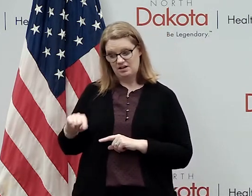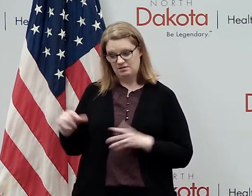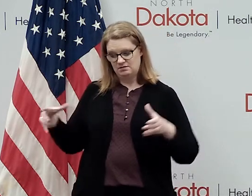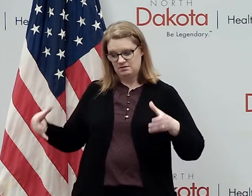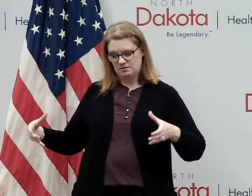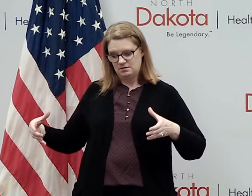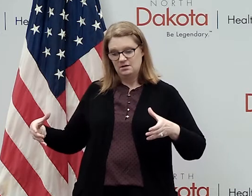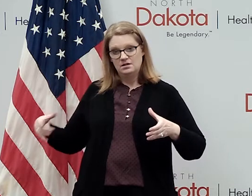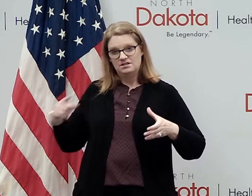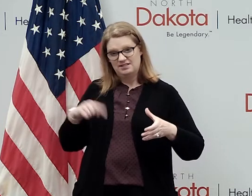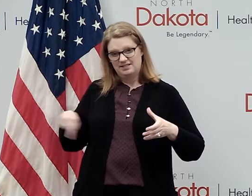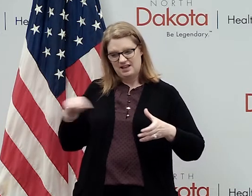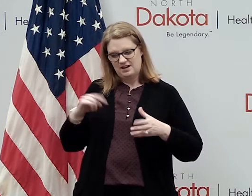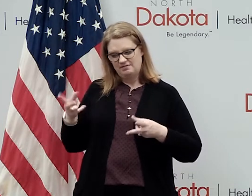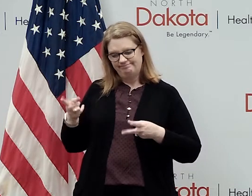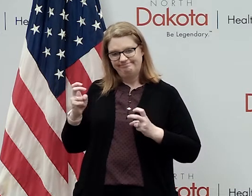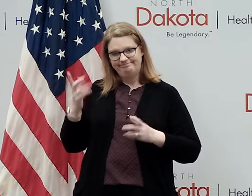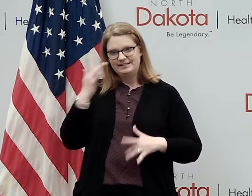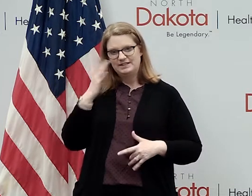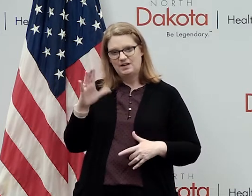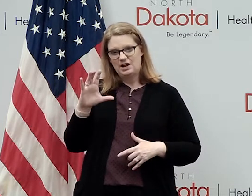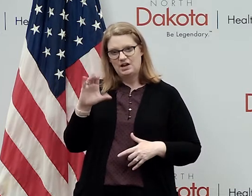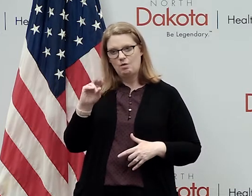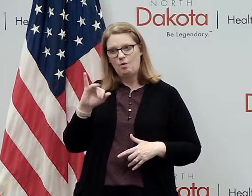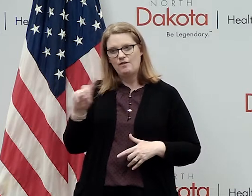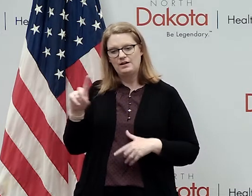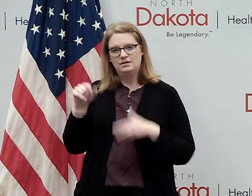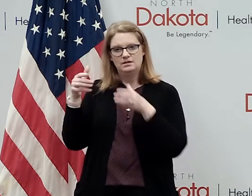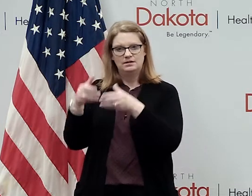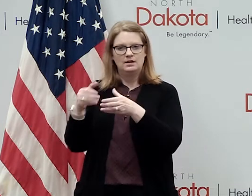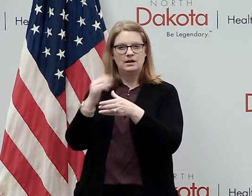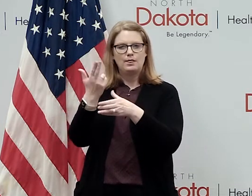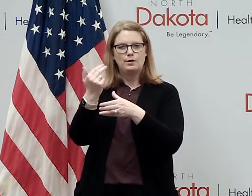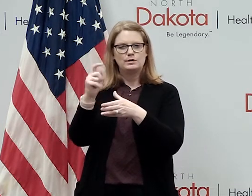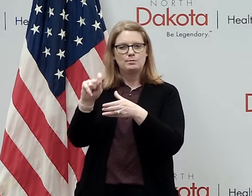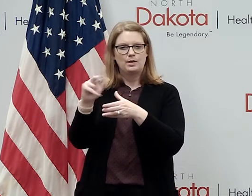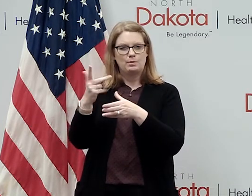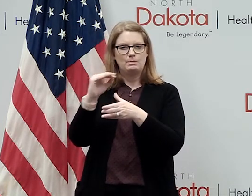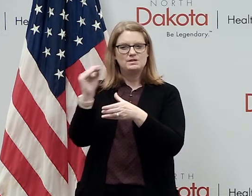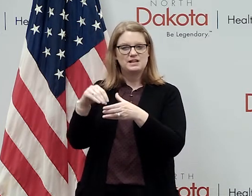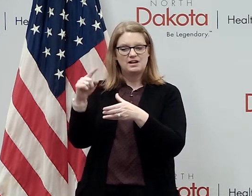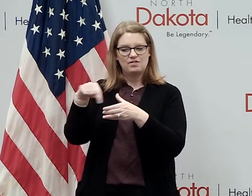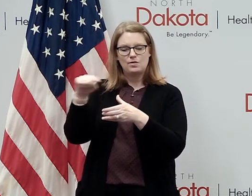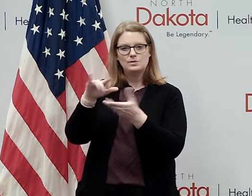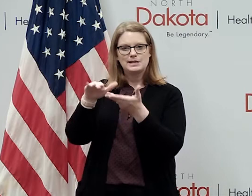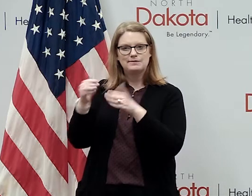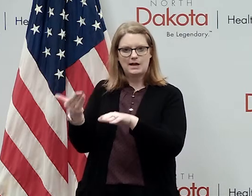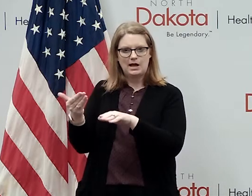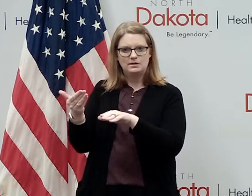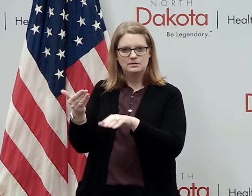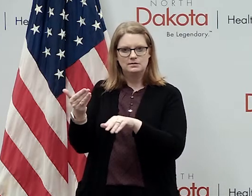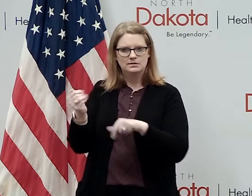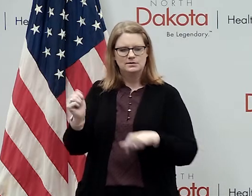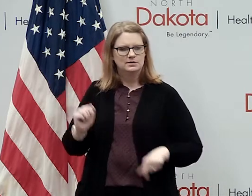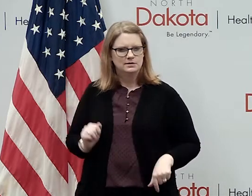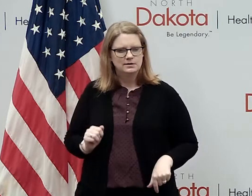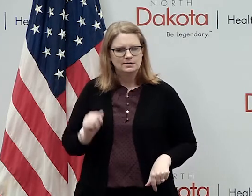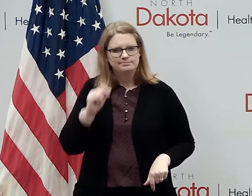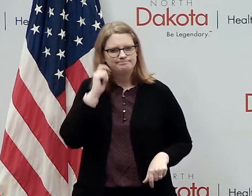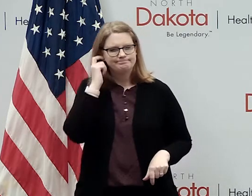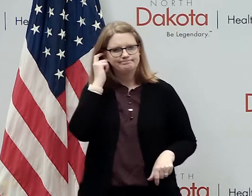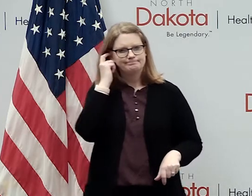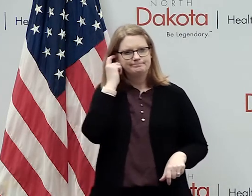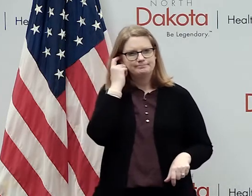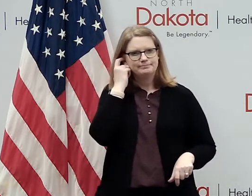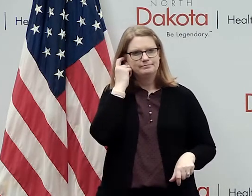COVID have about 13.3% of those have died. I don't think any of us would ever